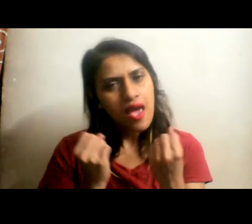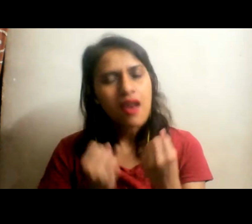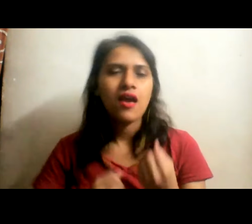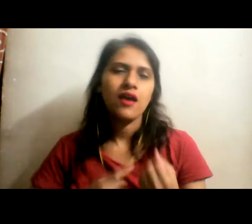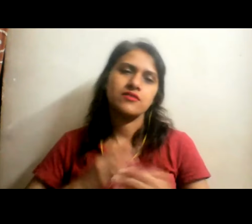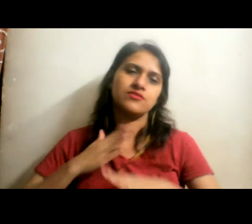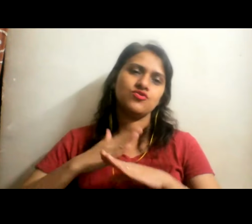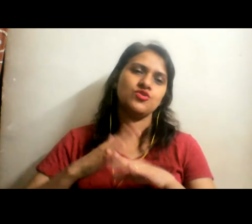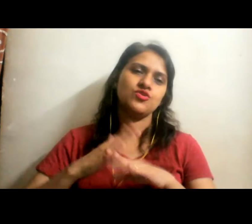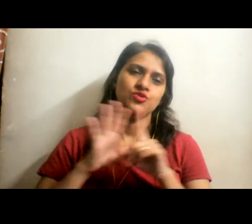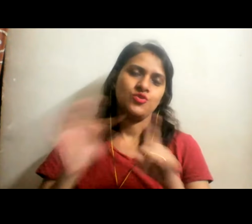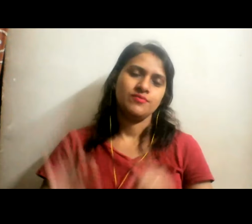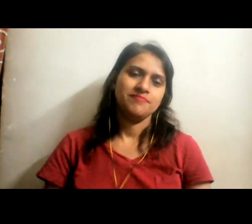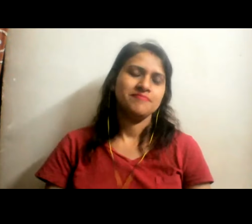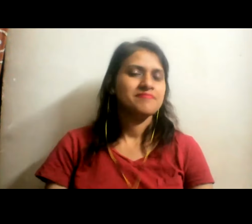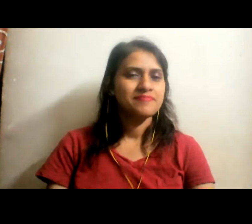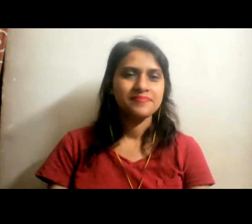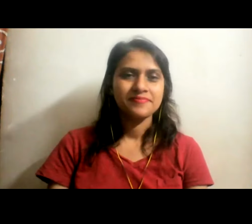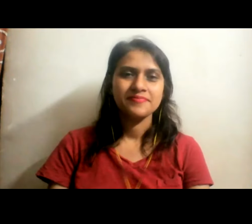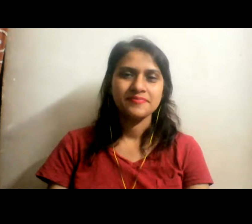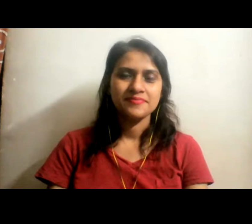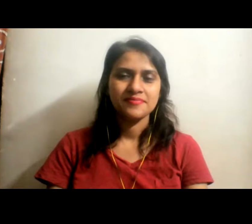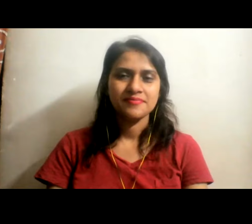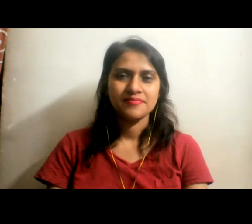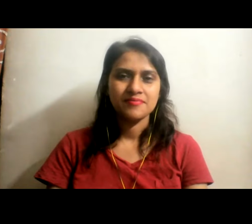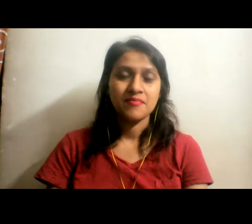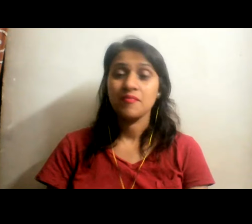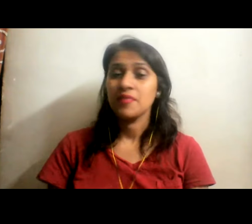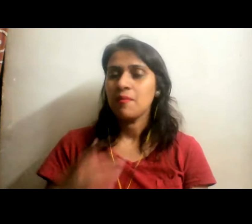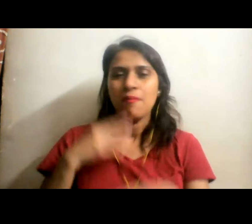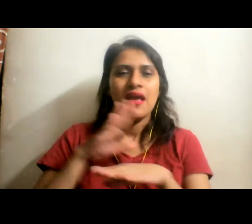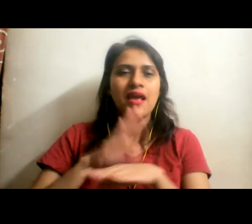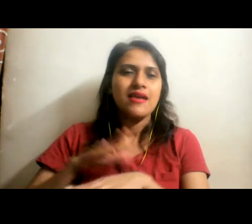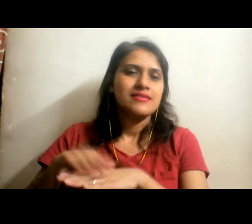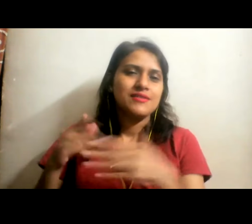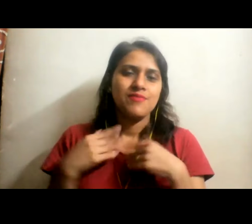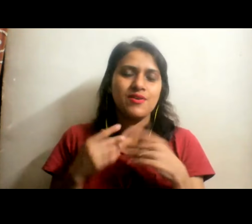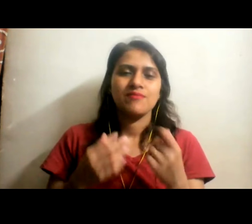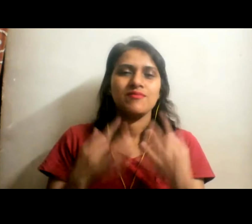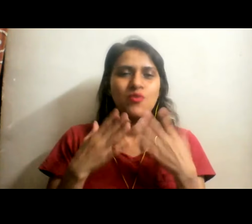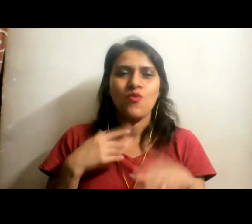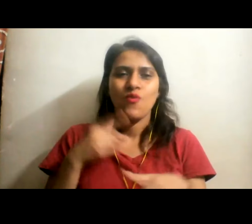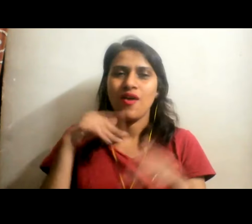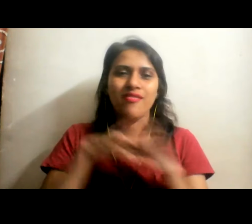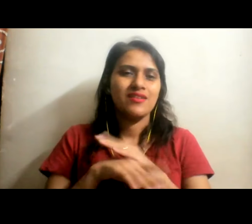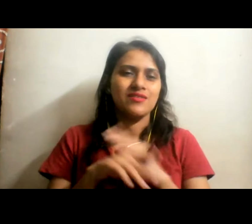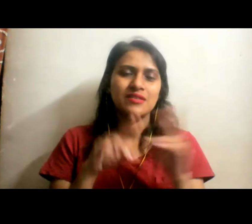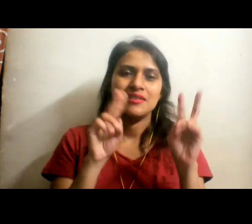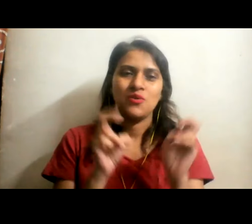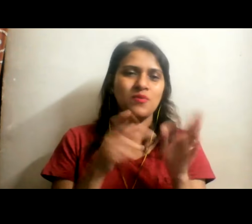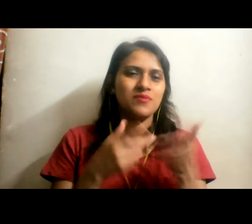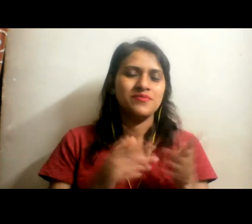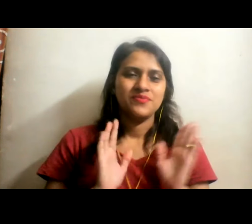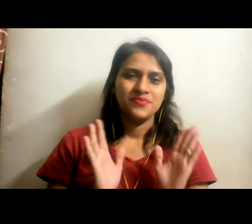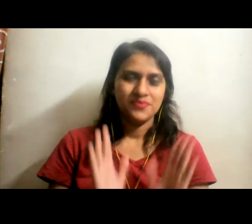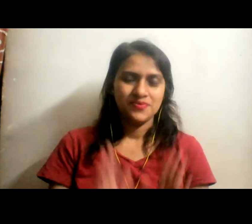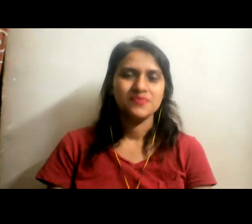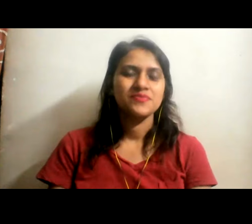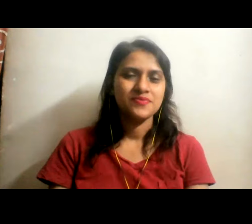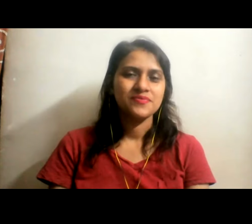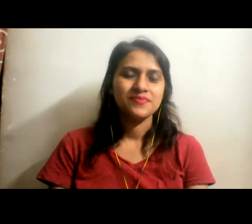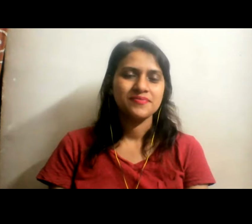yeah, but that's not my area of expertise. Let me be very clear. I don't want to mislead any of you.